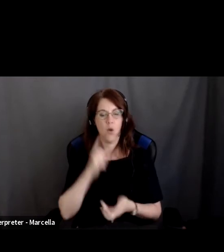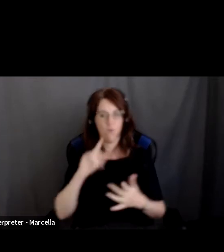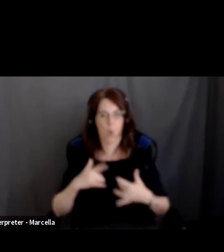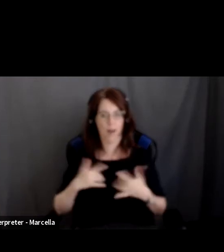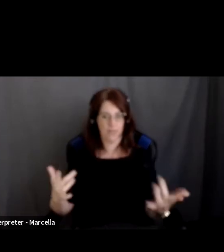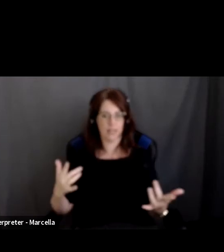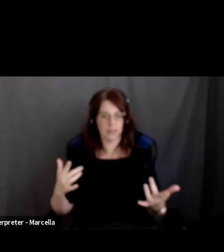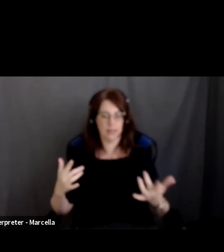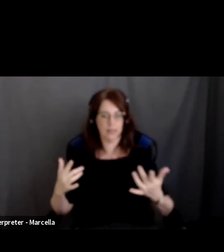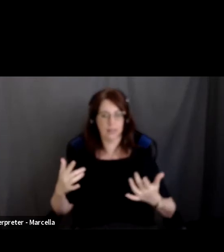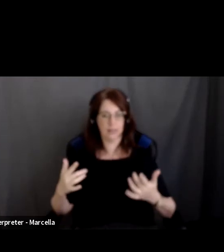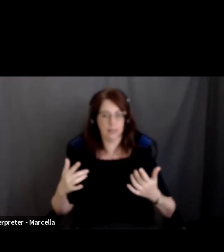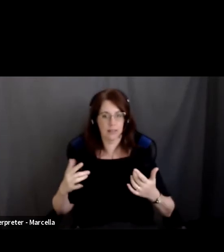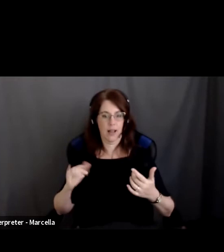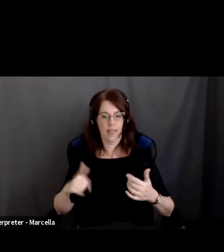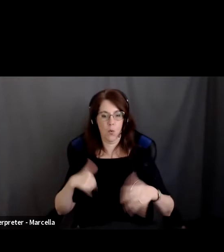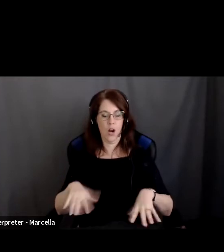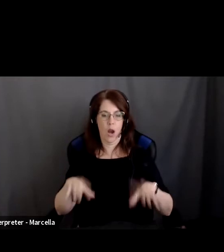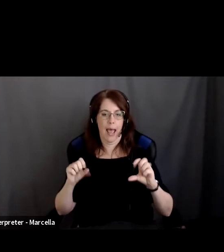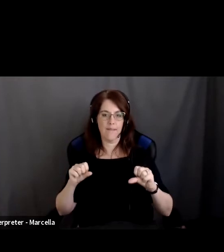are having.